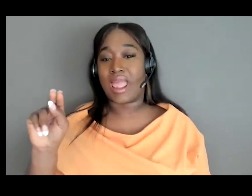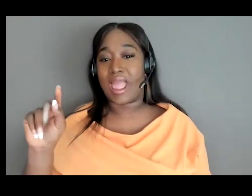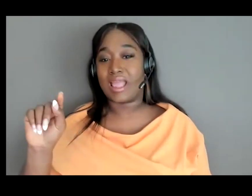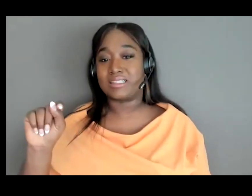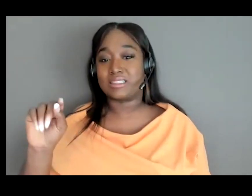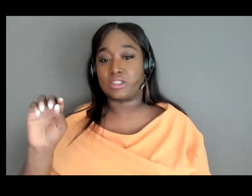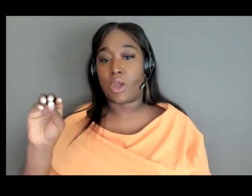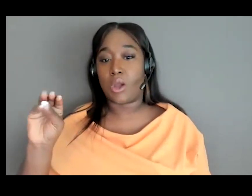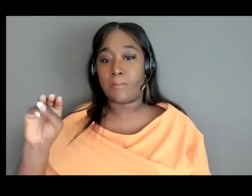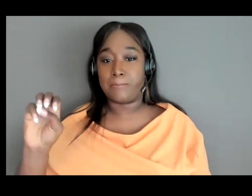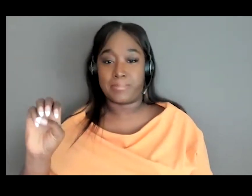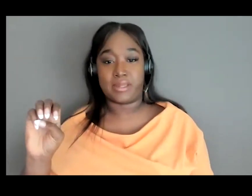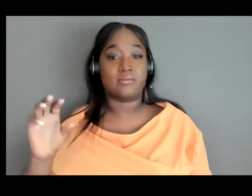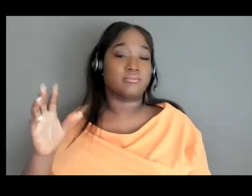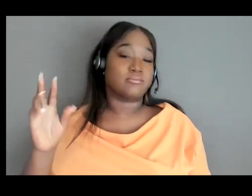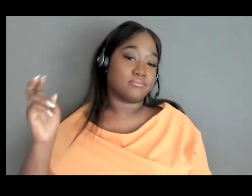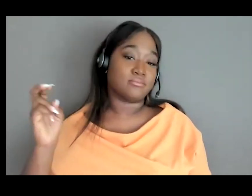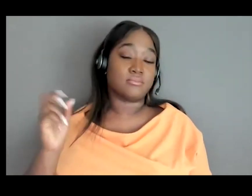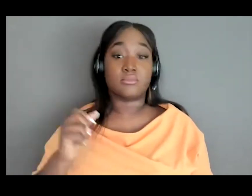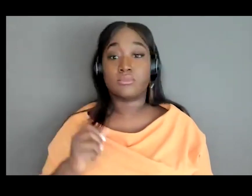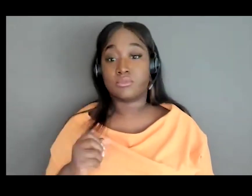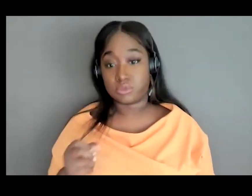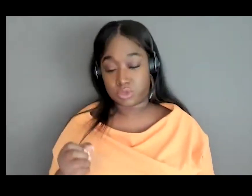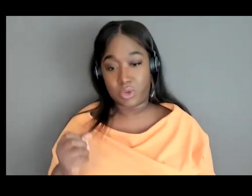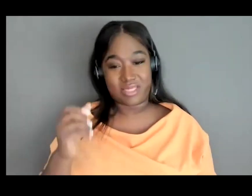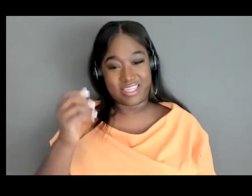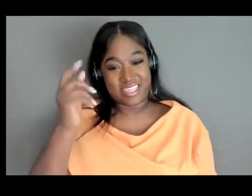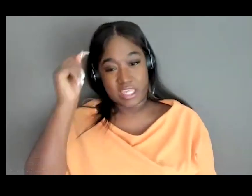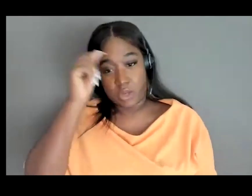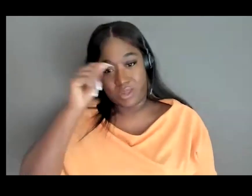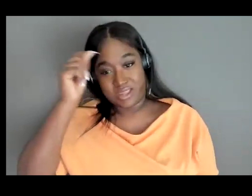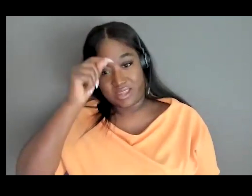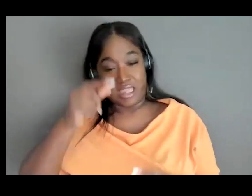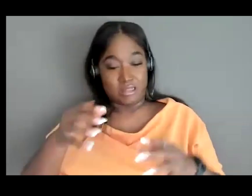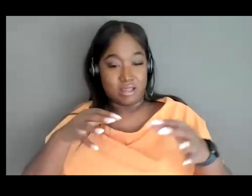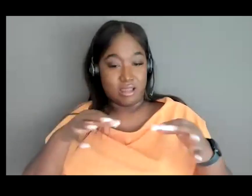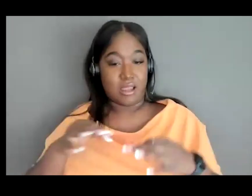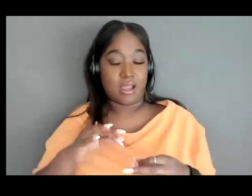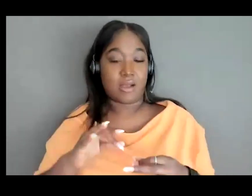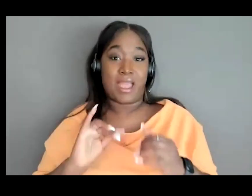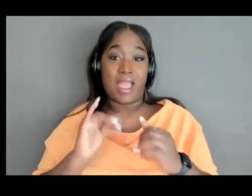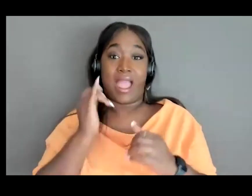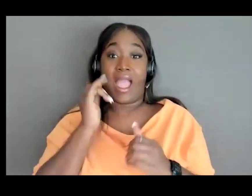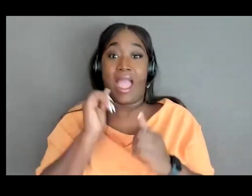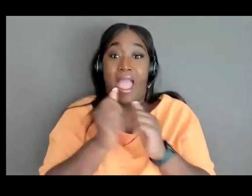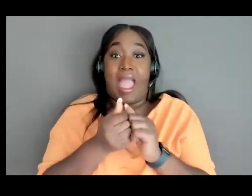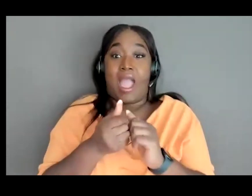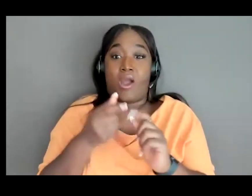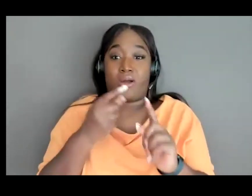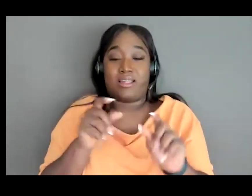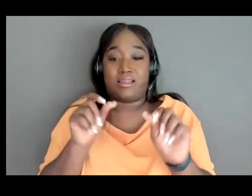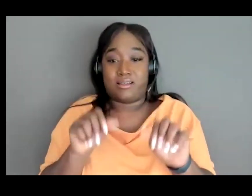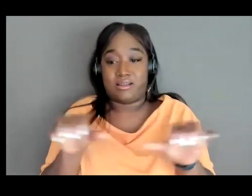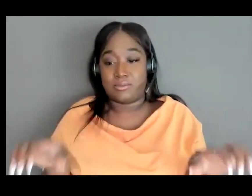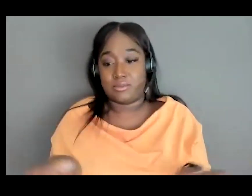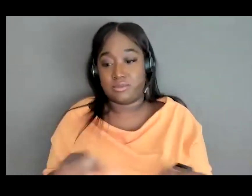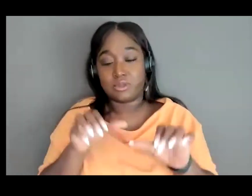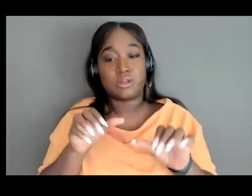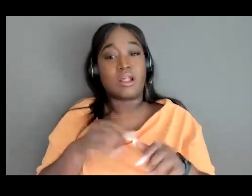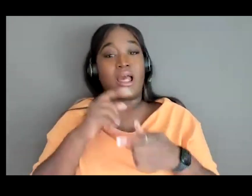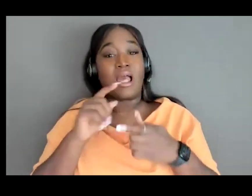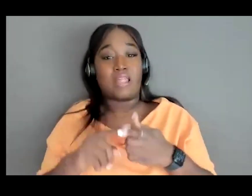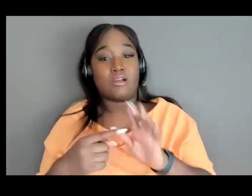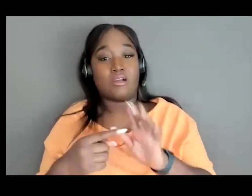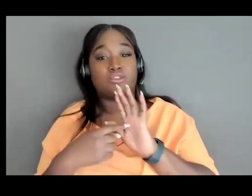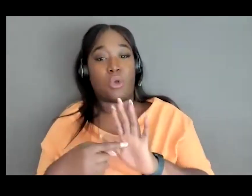I'll describe it in theory first. So I want you to think about, okay, this general idea of how can this be done? And then I'll show you a prototype